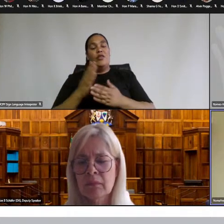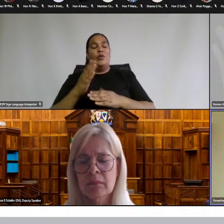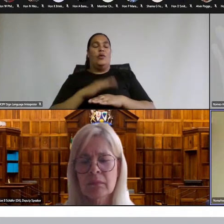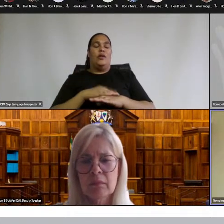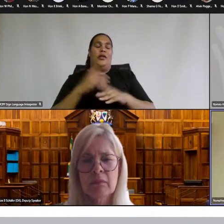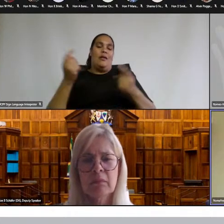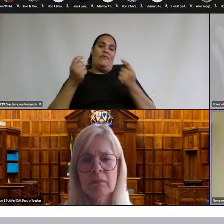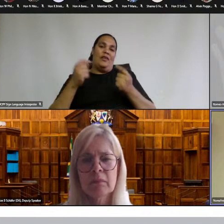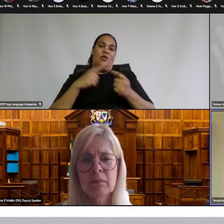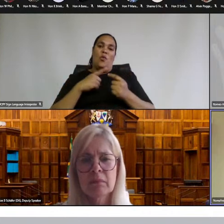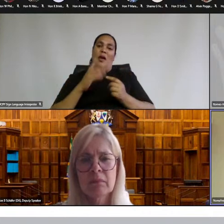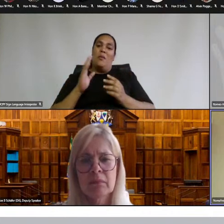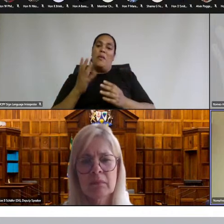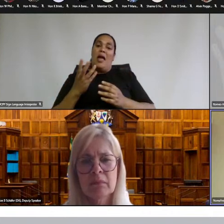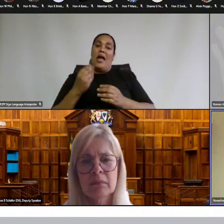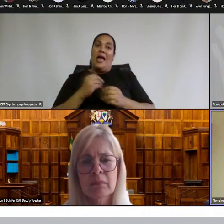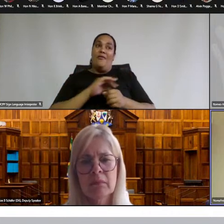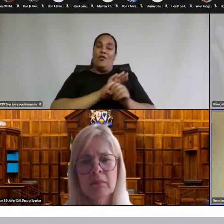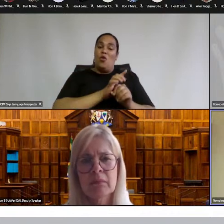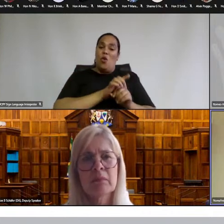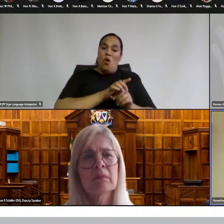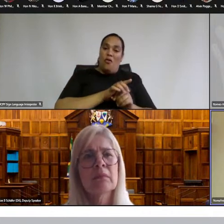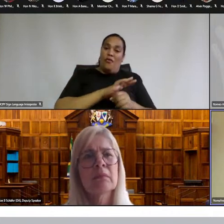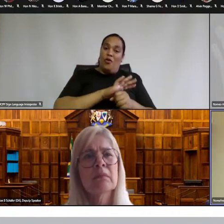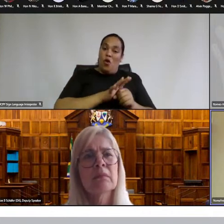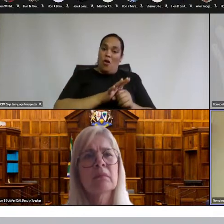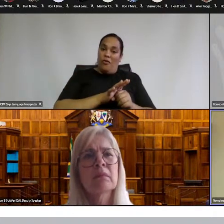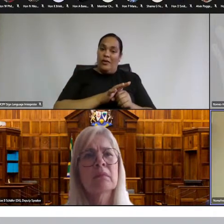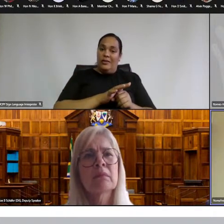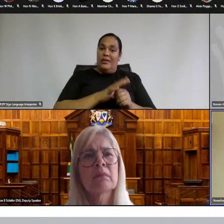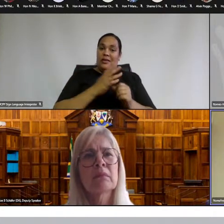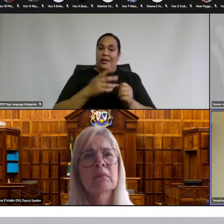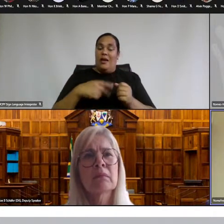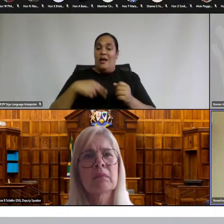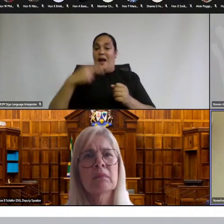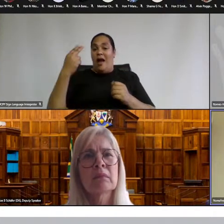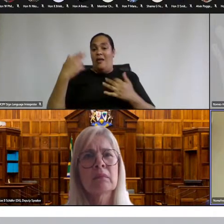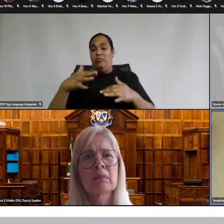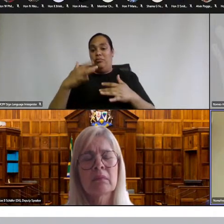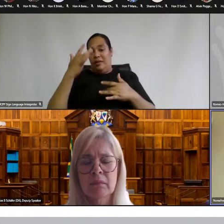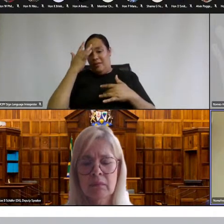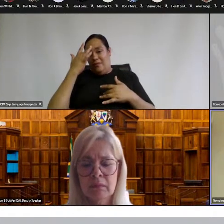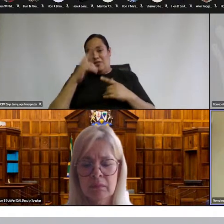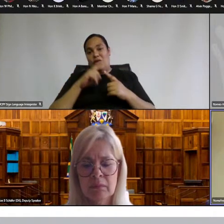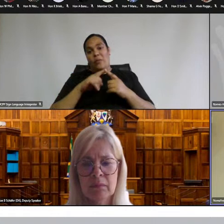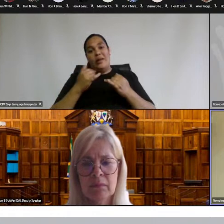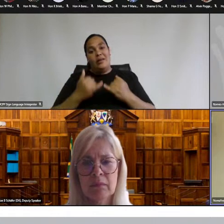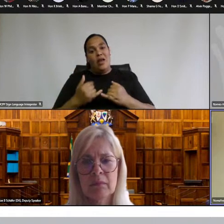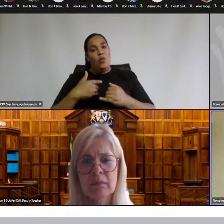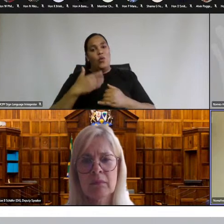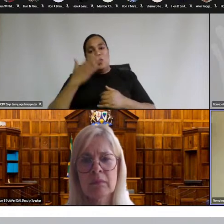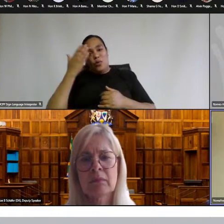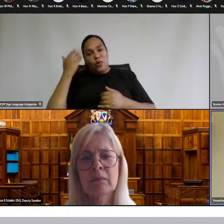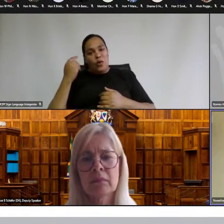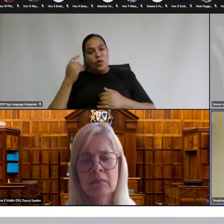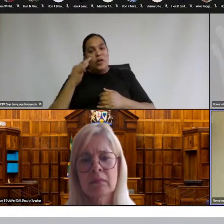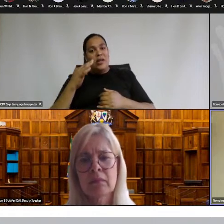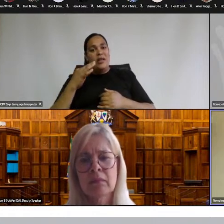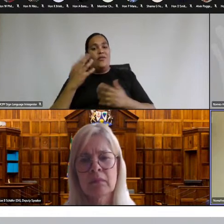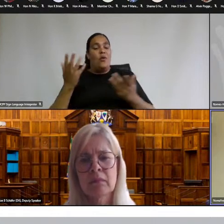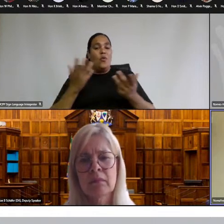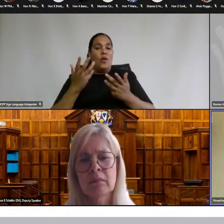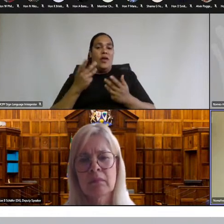festive, because we have got not only the pandemic, which is the variant now, which is highly infectious. At this stage, we don't know in regard to whether